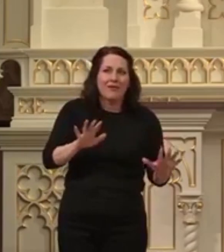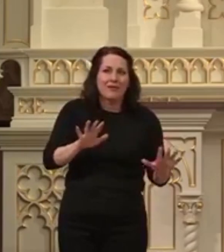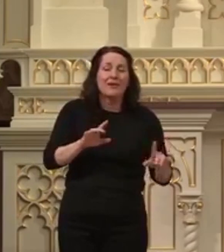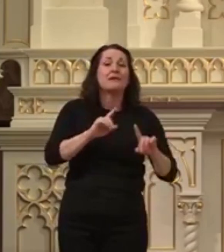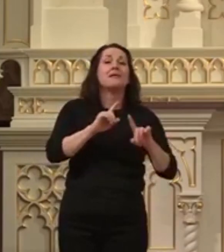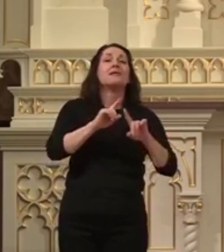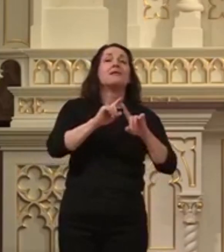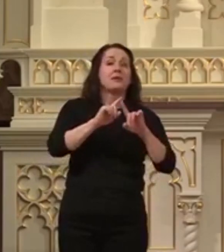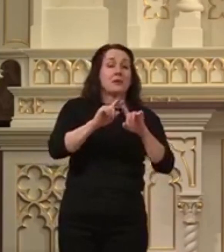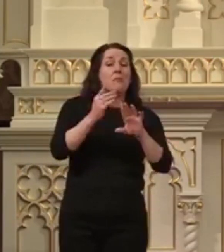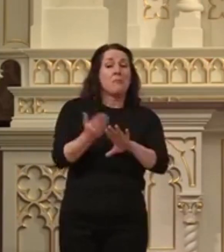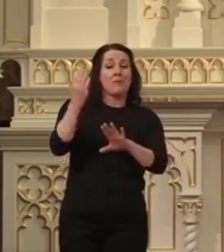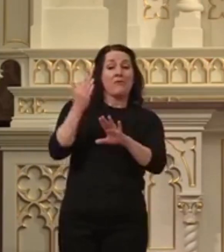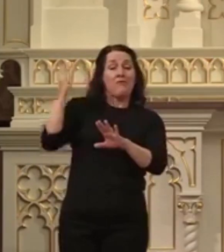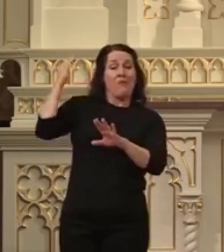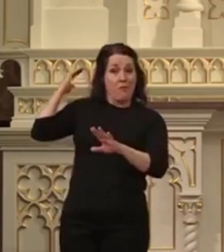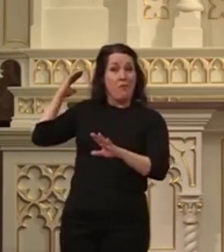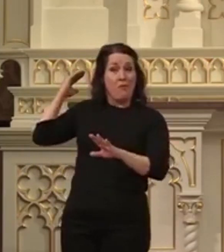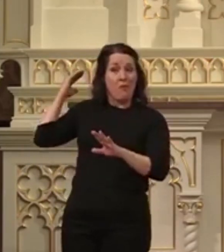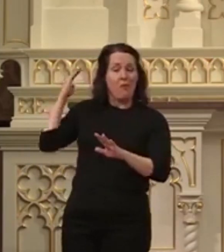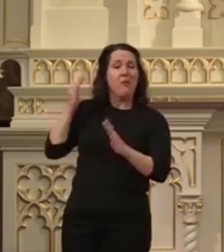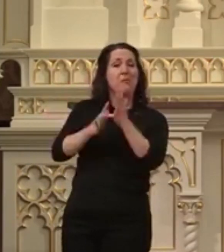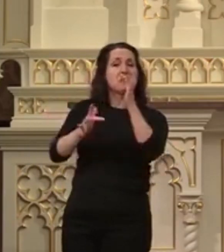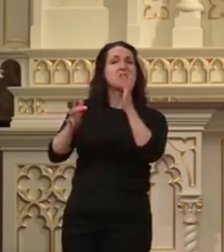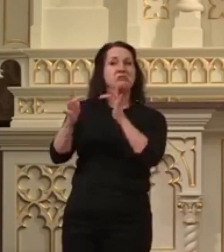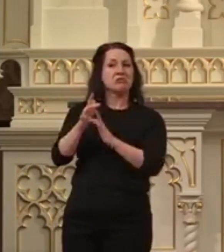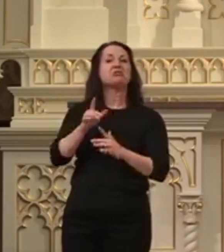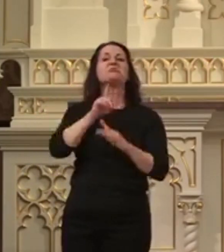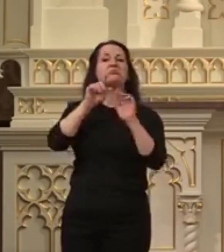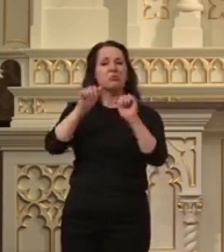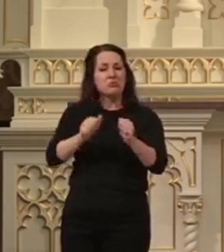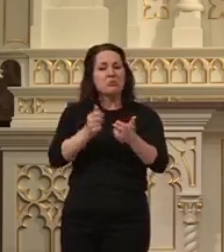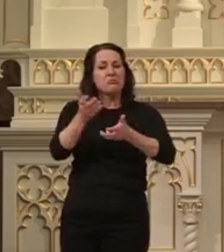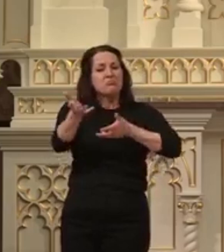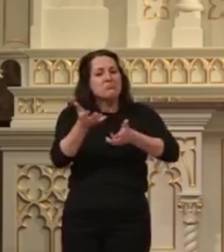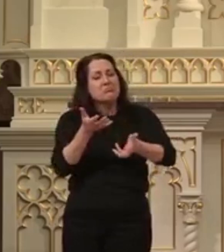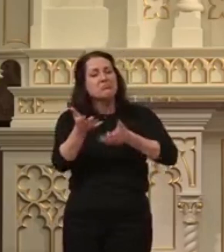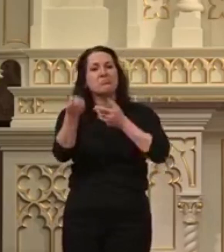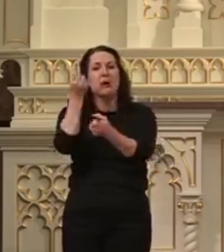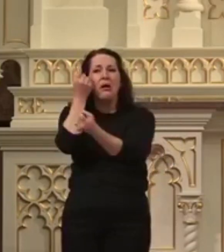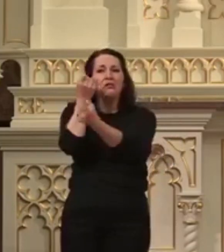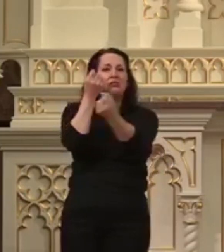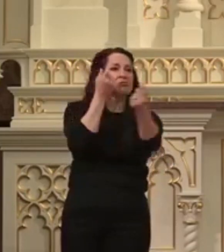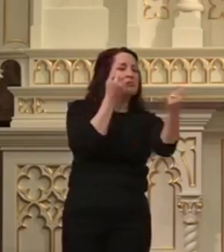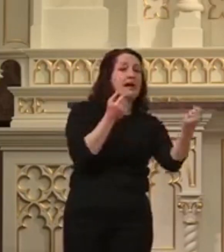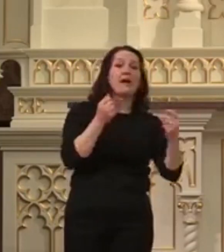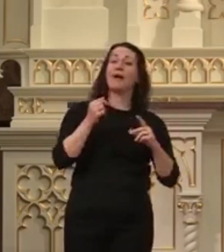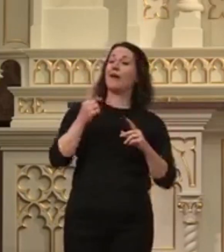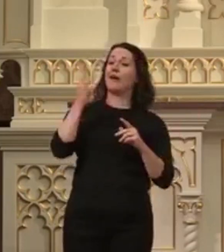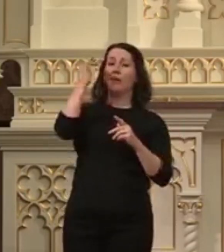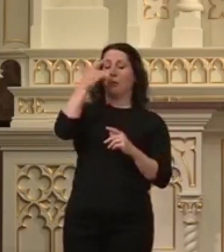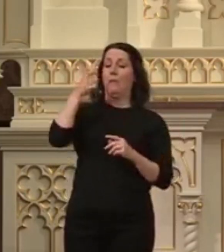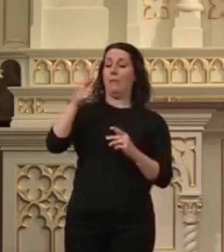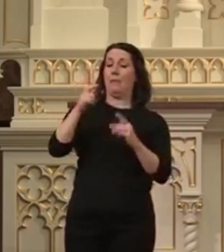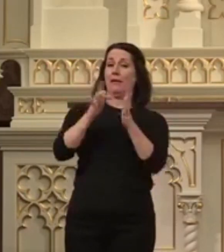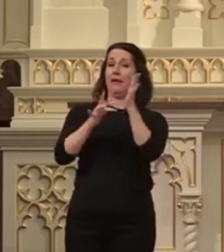but one who has similarly been tested in every way, yet without sin.